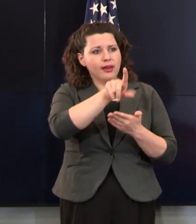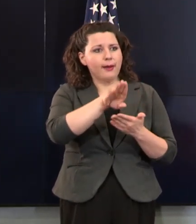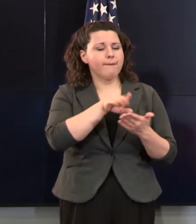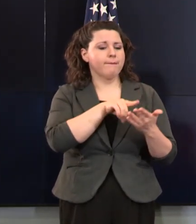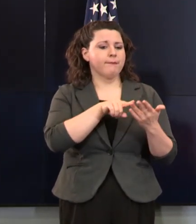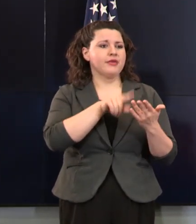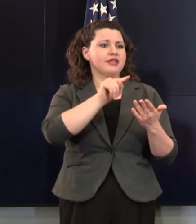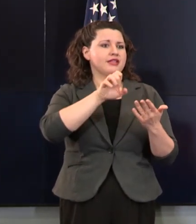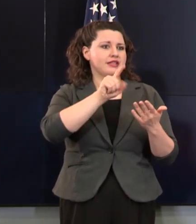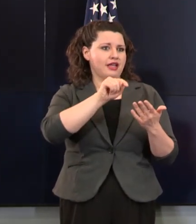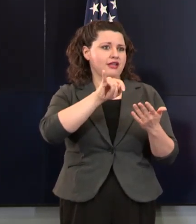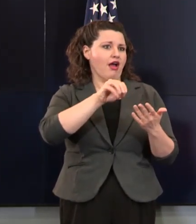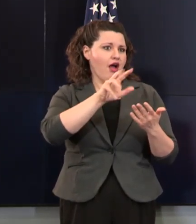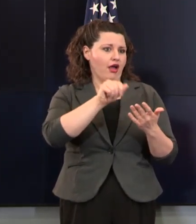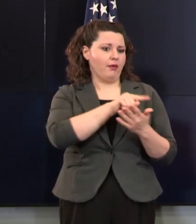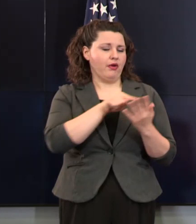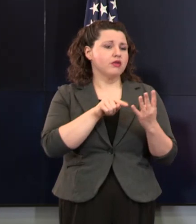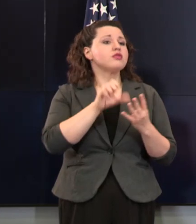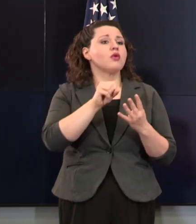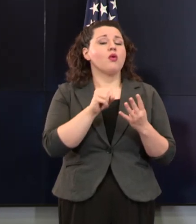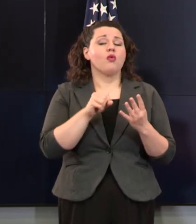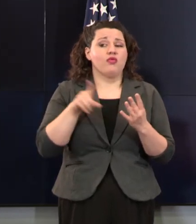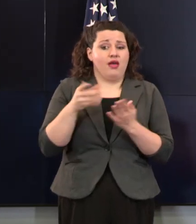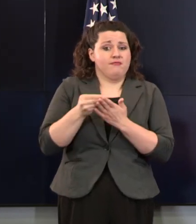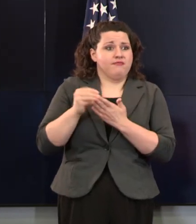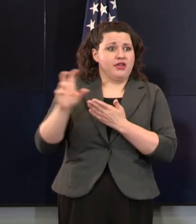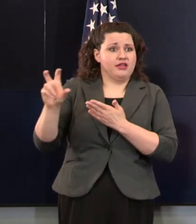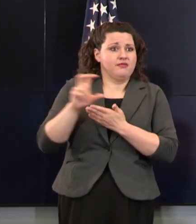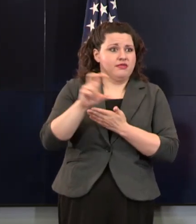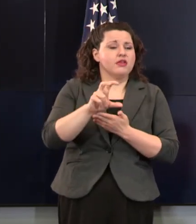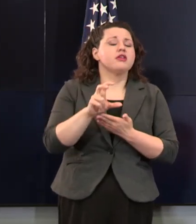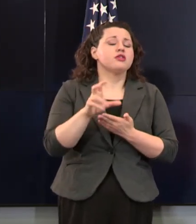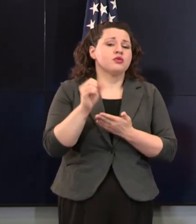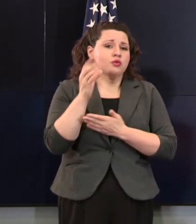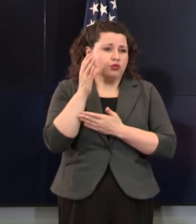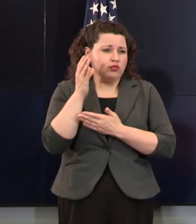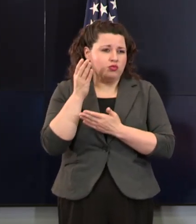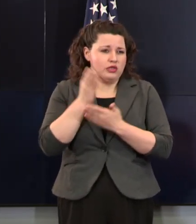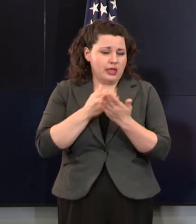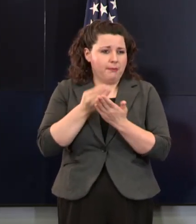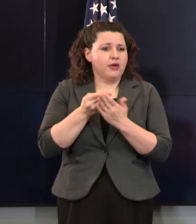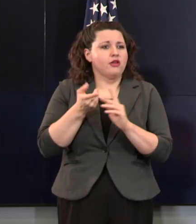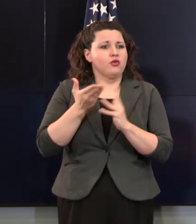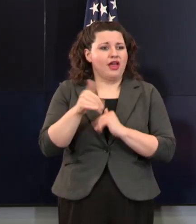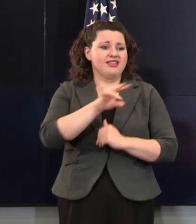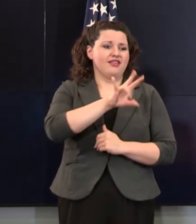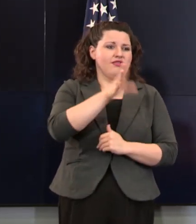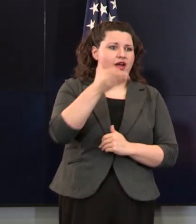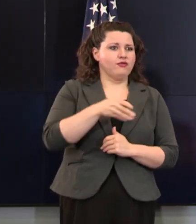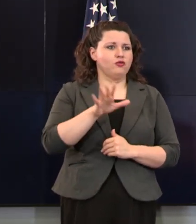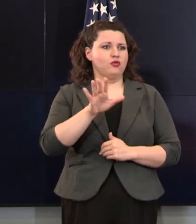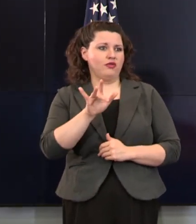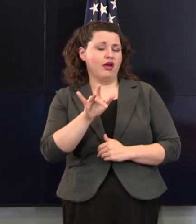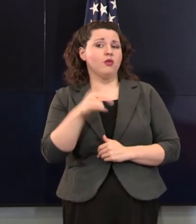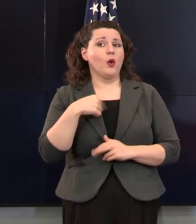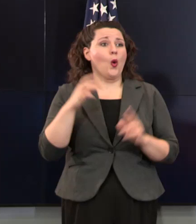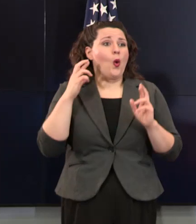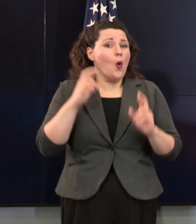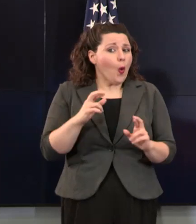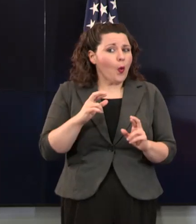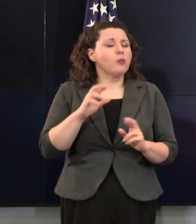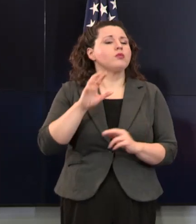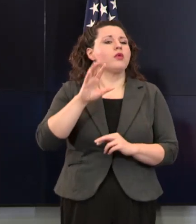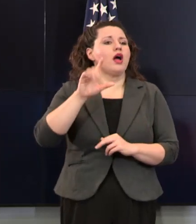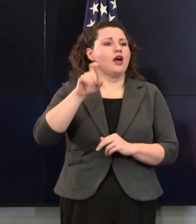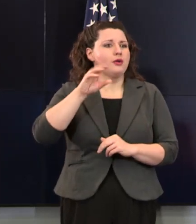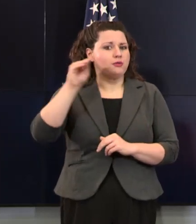Test Iowa. So some funding we can process some of the funding through that, 75-25. We're hoping to get it 100% funded,